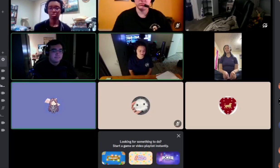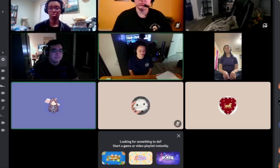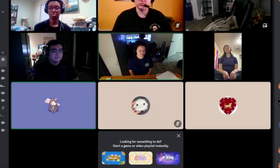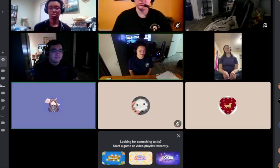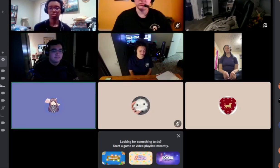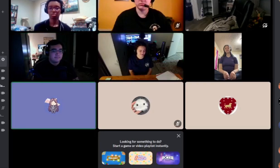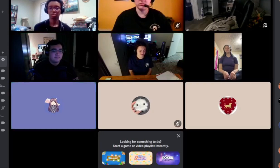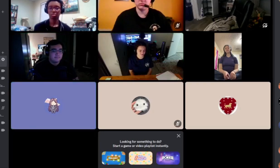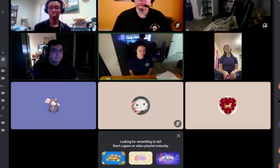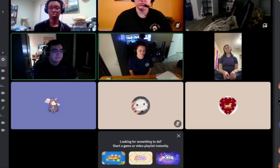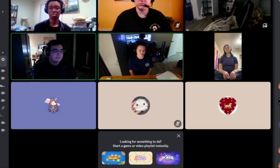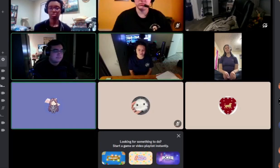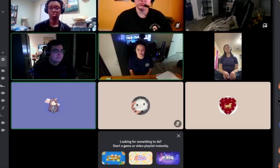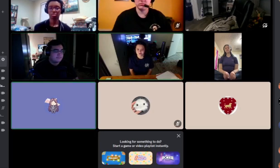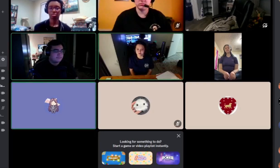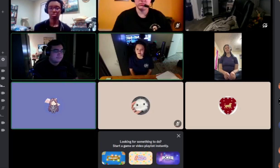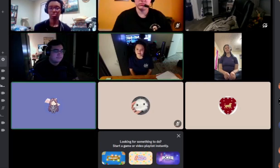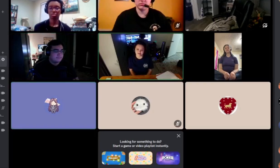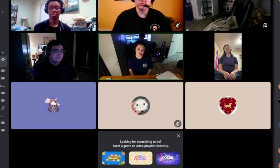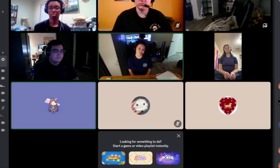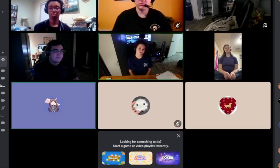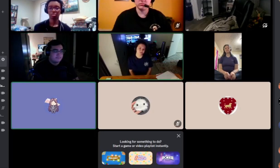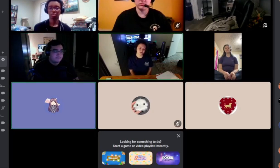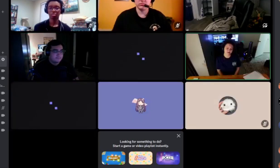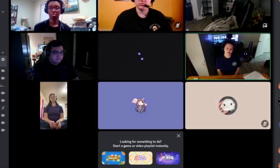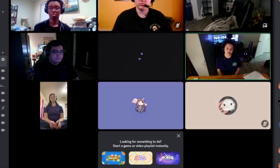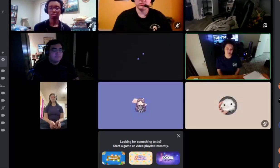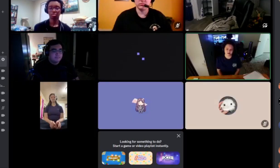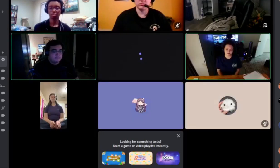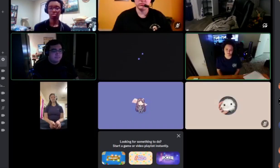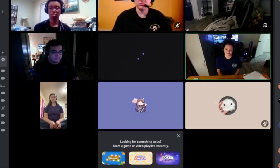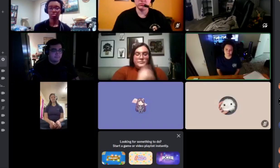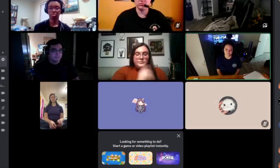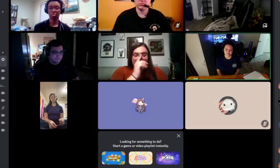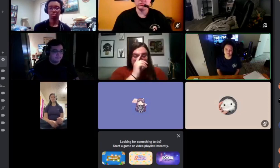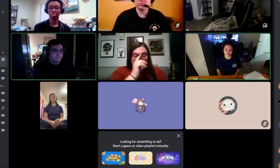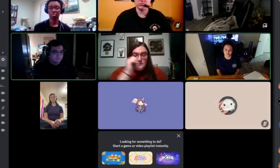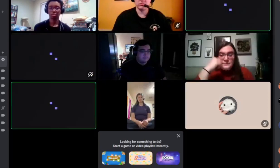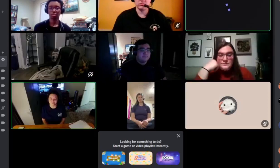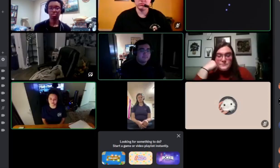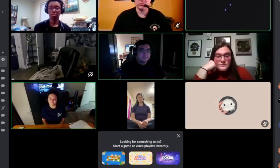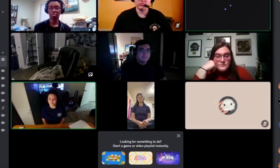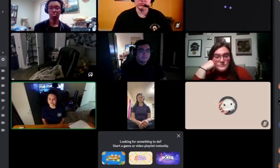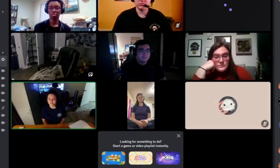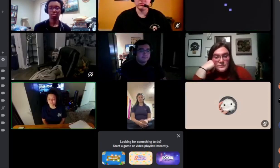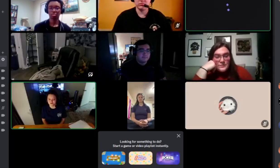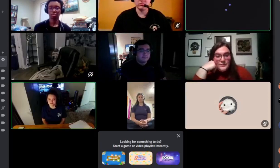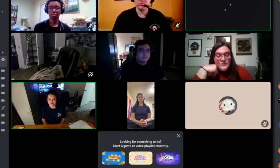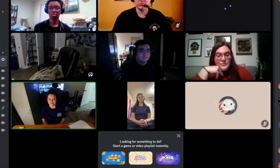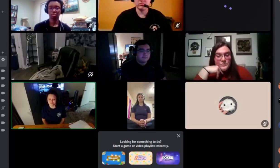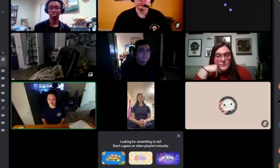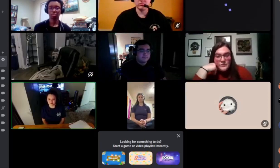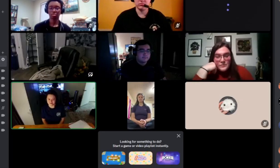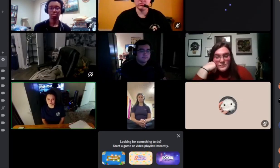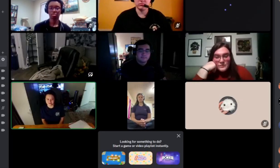Is we're just gonna talk about how to get into it. Because I know that it can be a really daunting task.